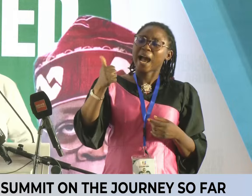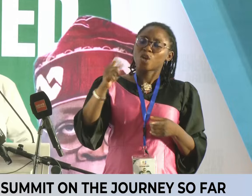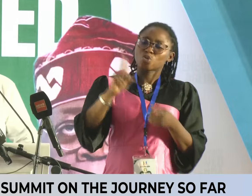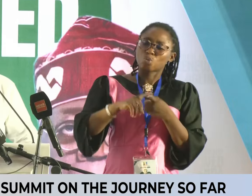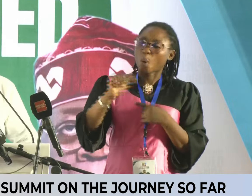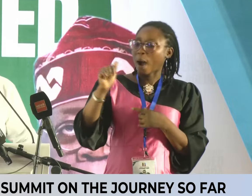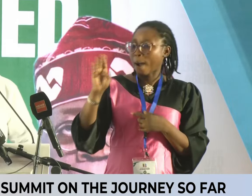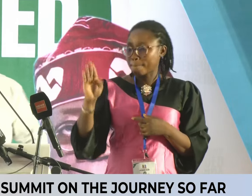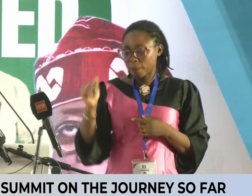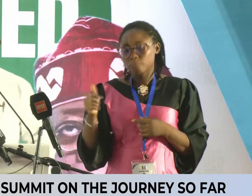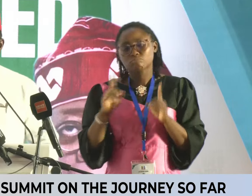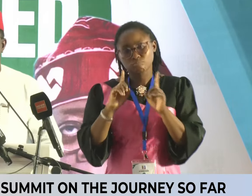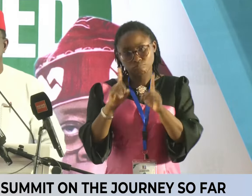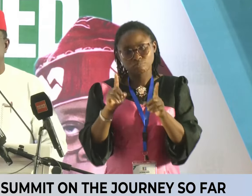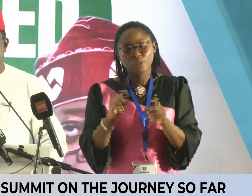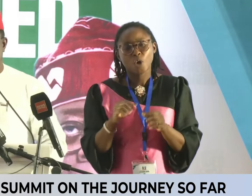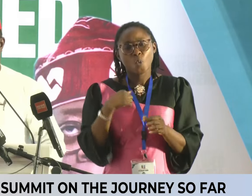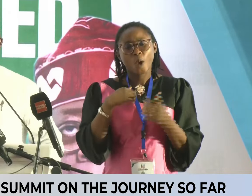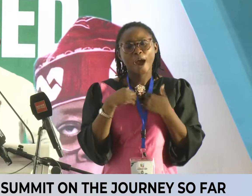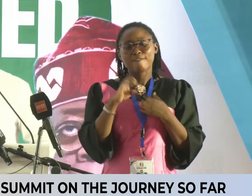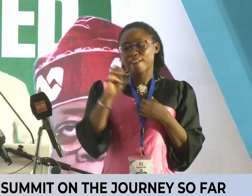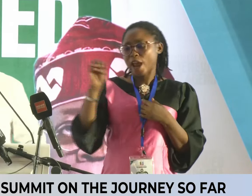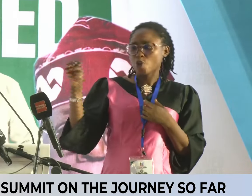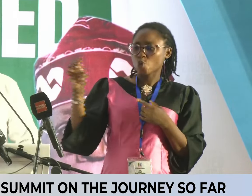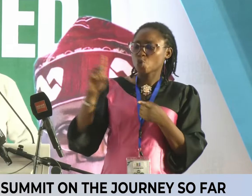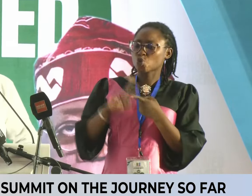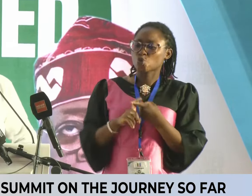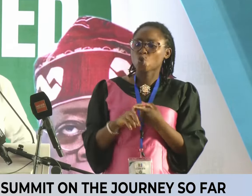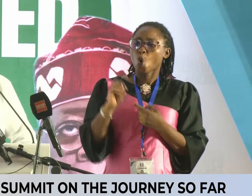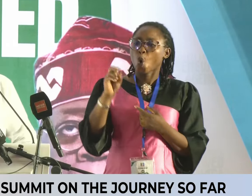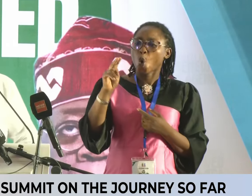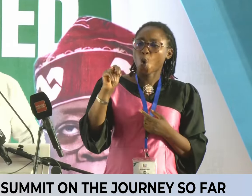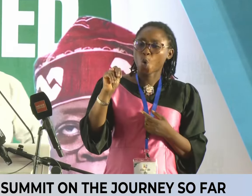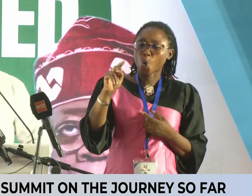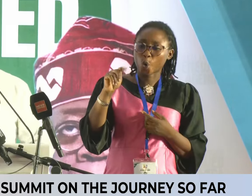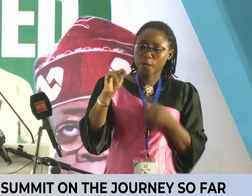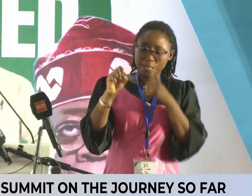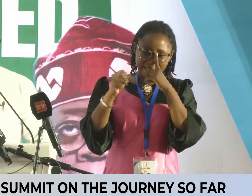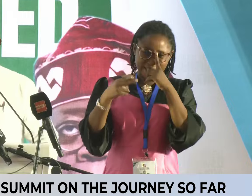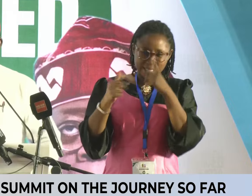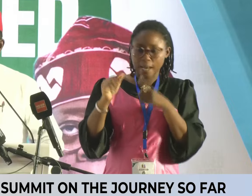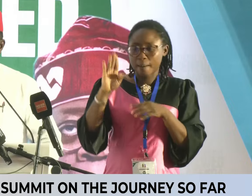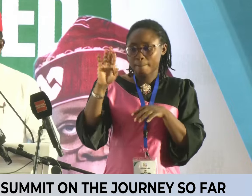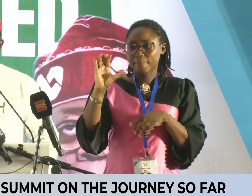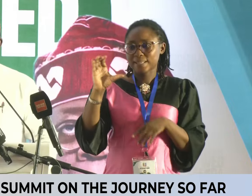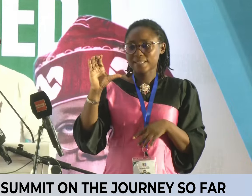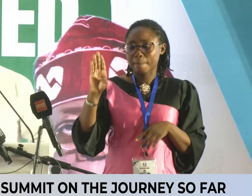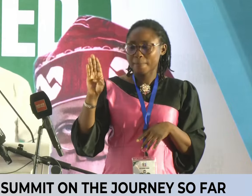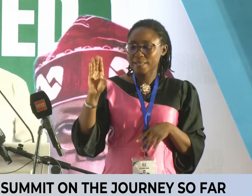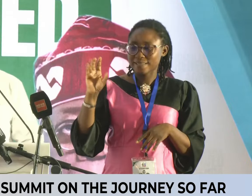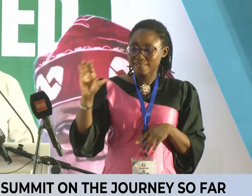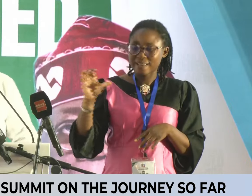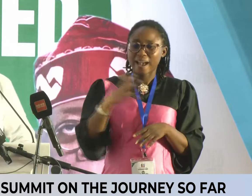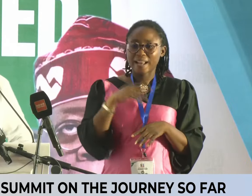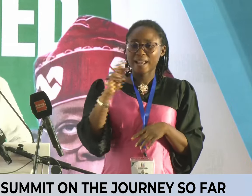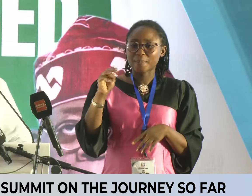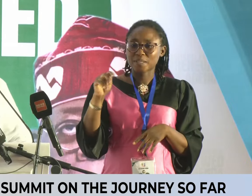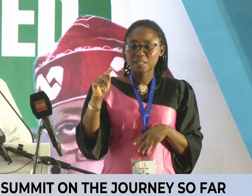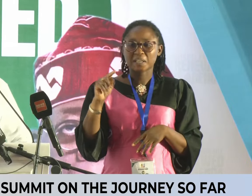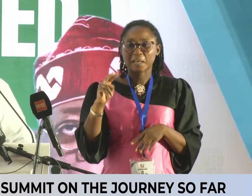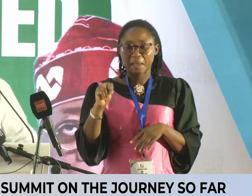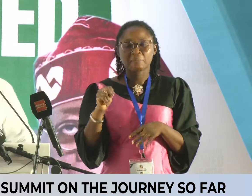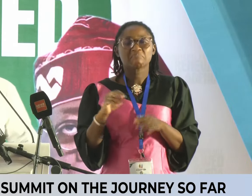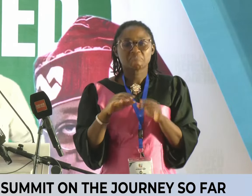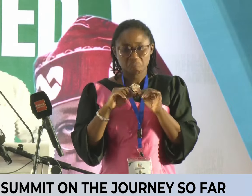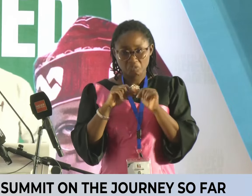ongoing. We have the Enugu, to Onisha by CBC and MTN. That project is ongoing.